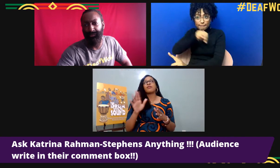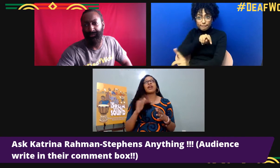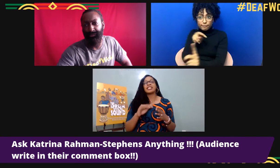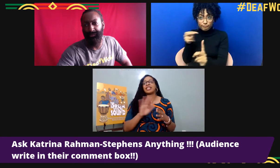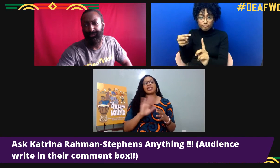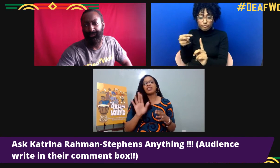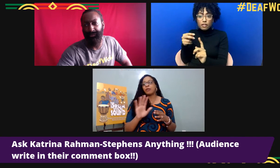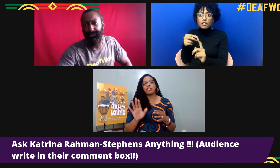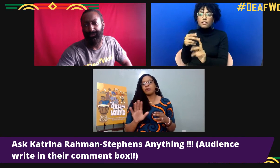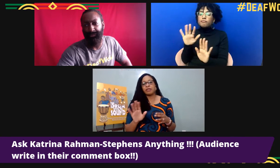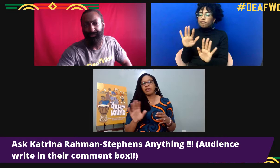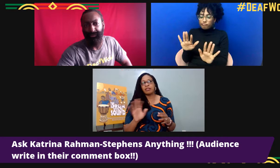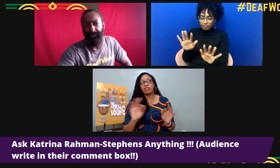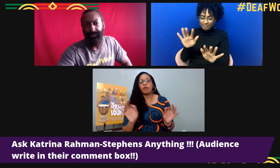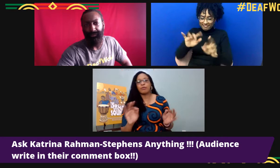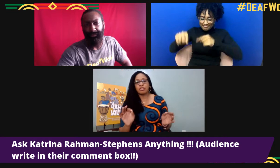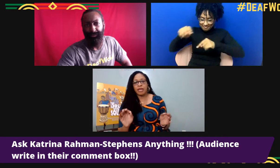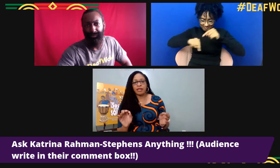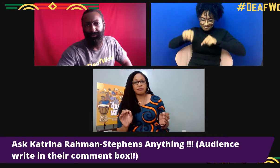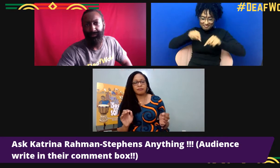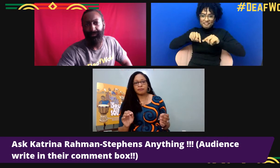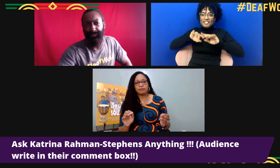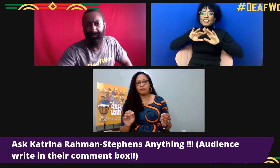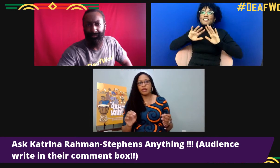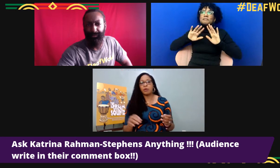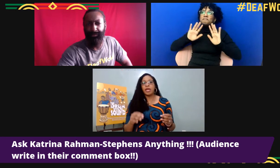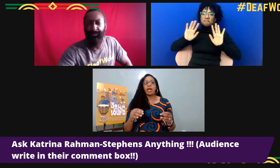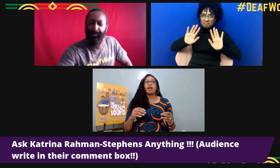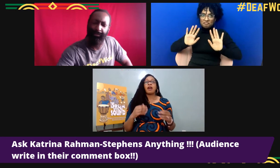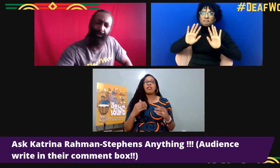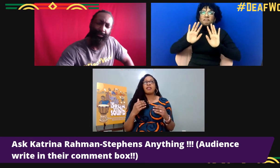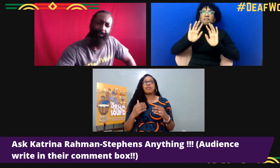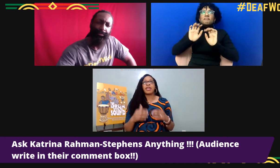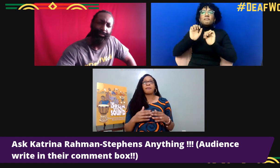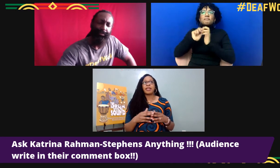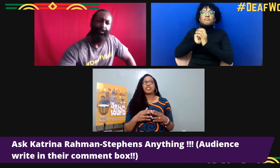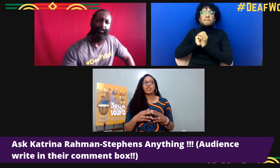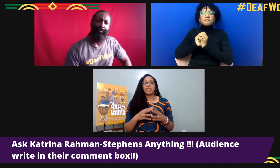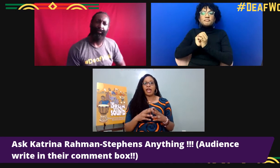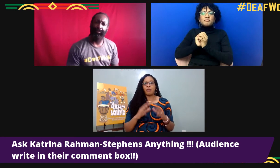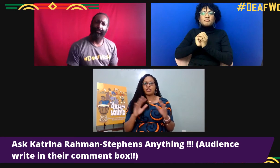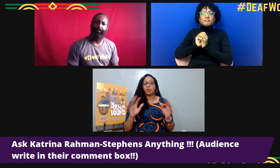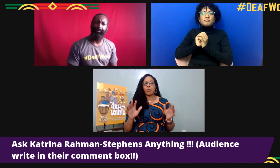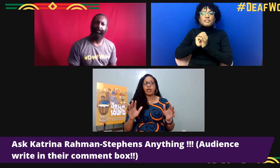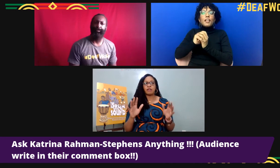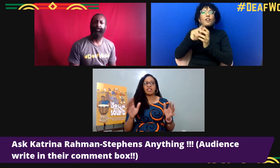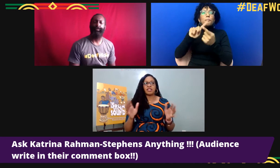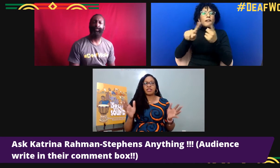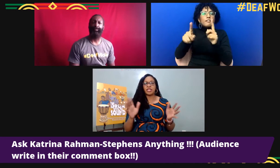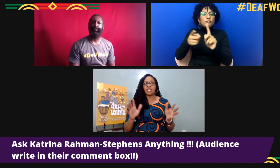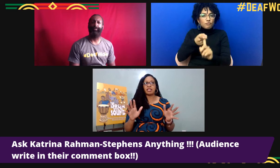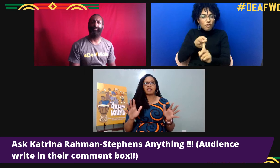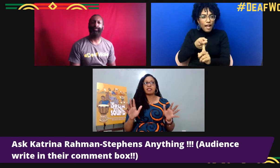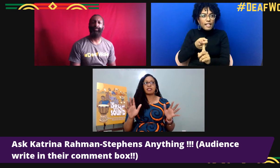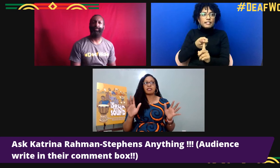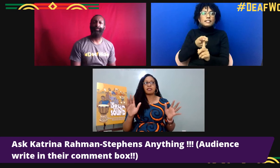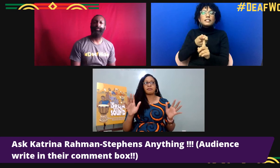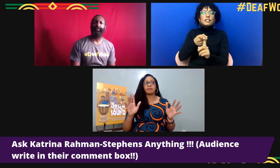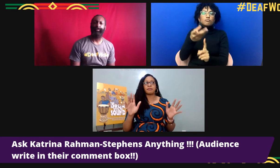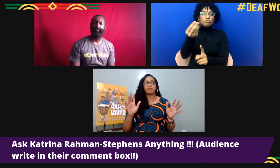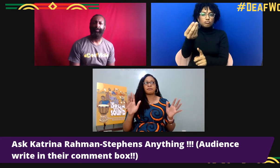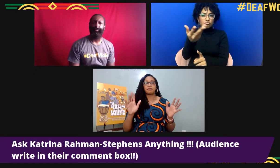no. Before I say that, there were no pushback. No, they made sure that I was aware of different